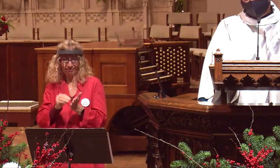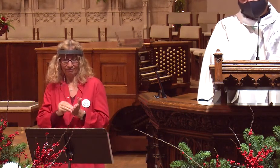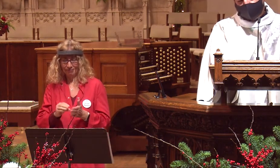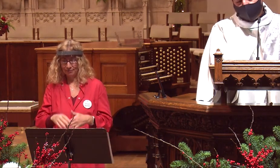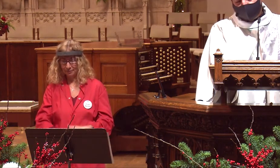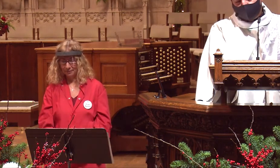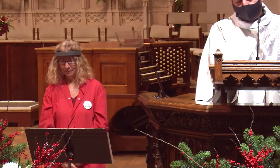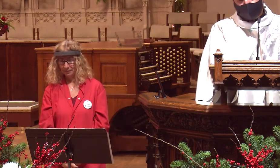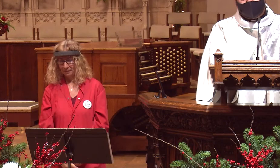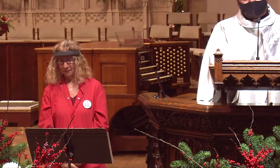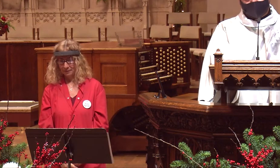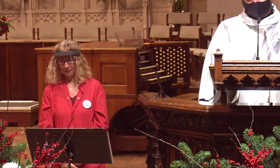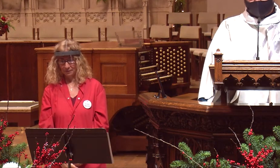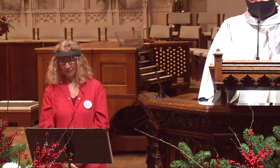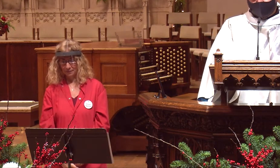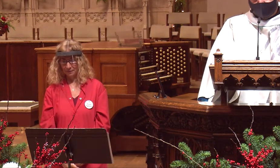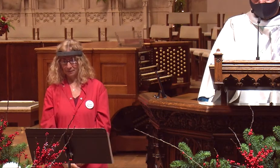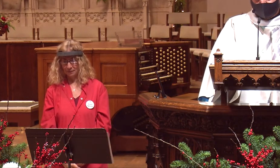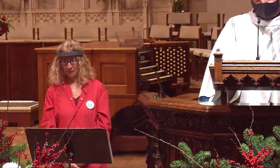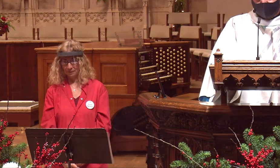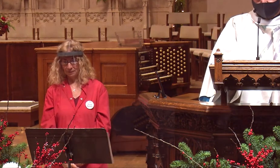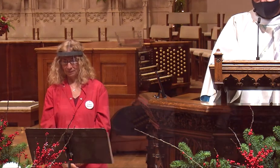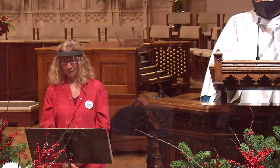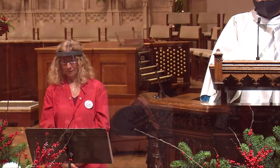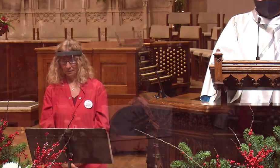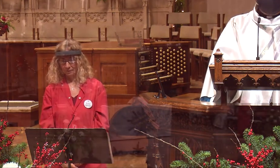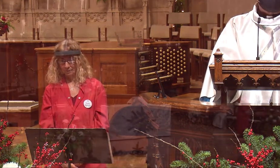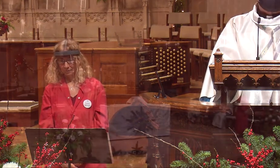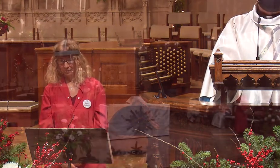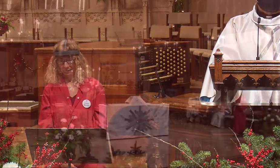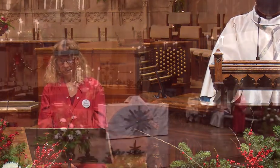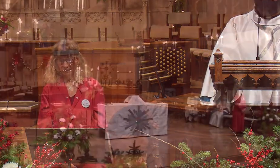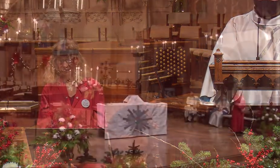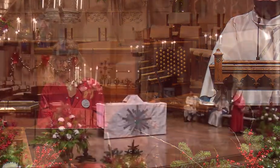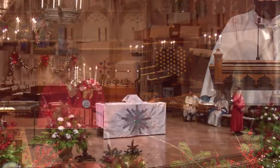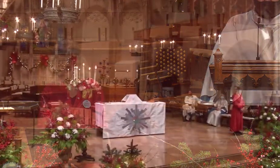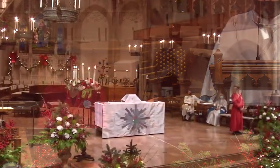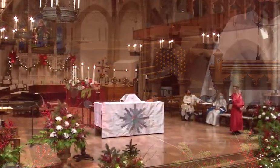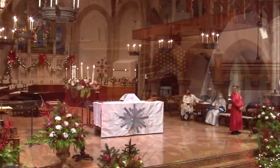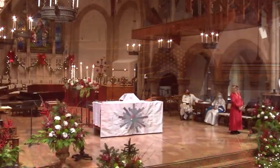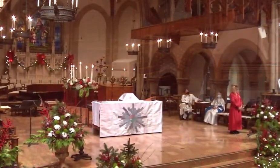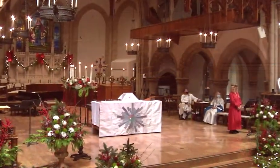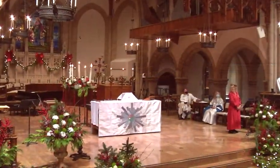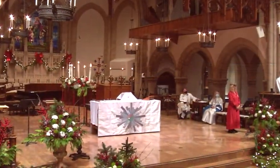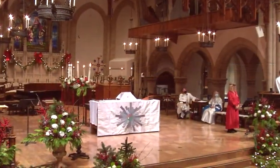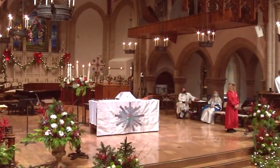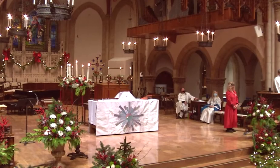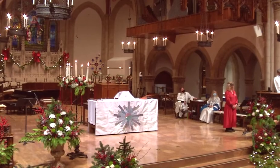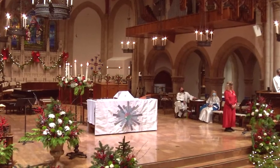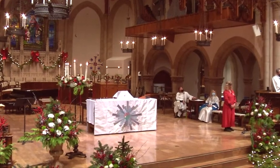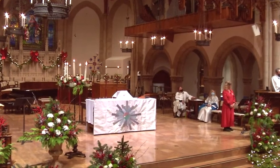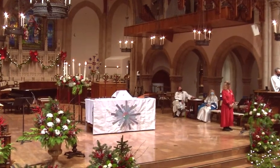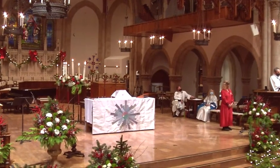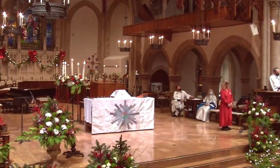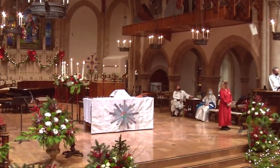Probablemente tenían un burro como una forma de transporte, pero nunca lo sabremos. Lucas nunca lo menciona en su relato.